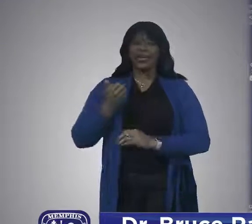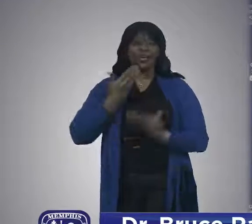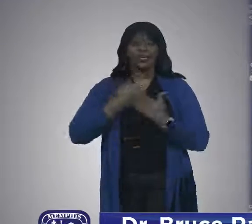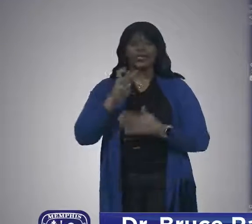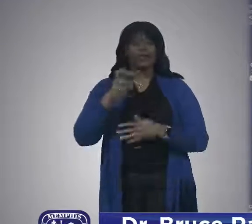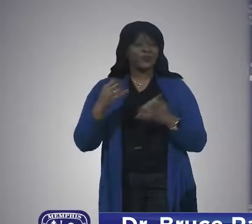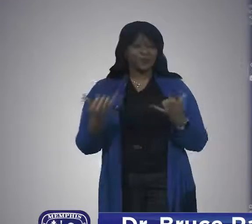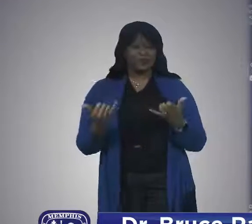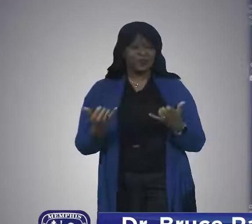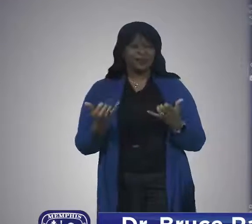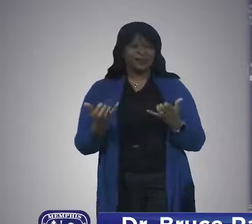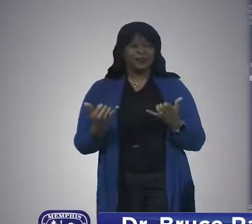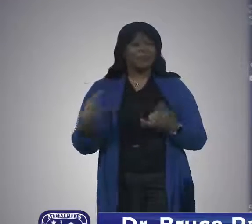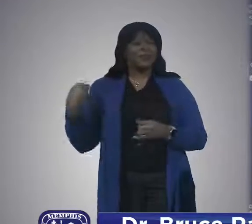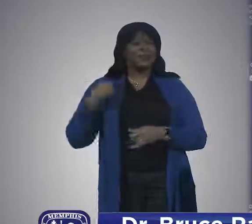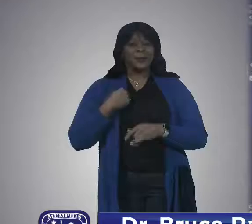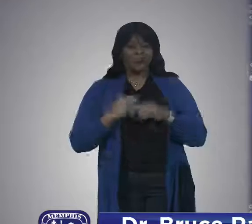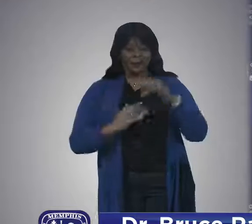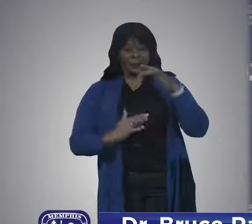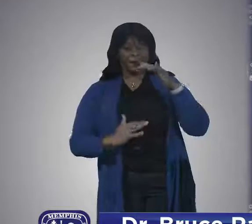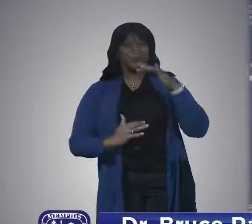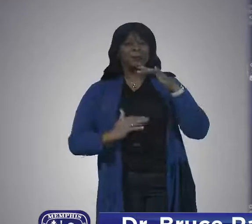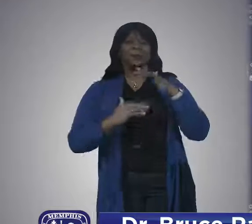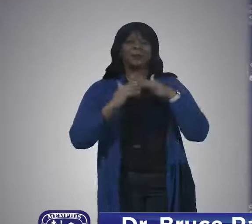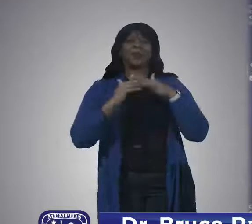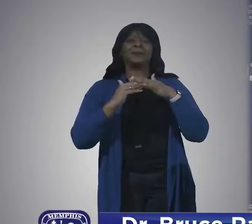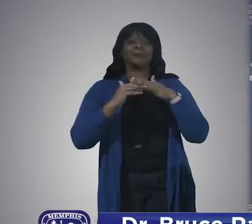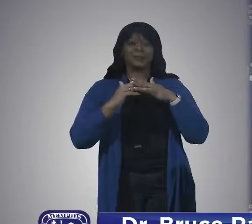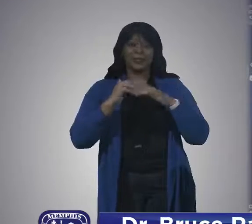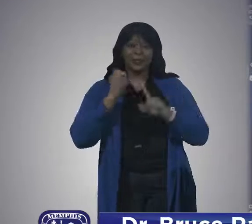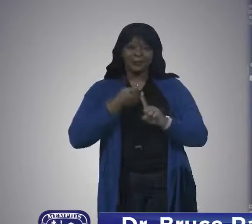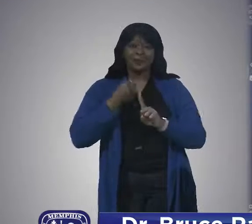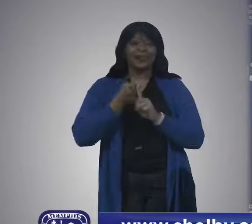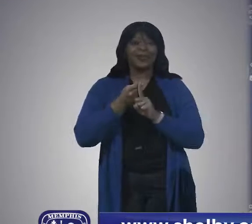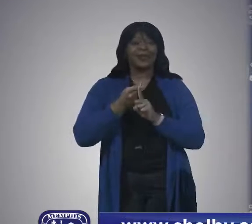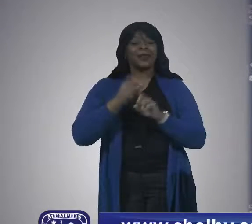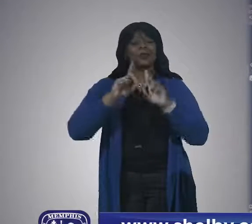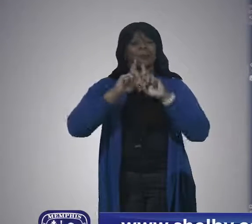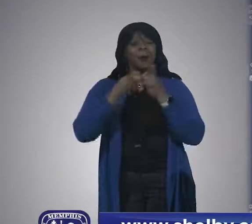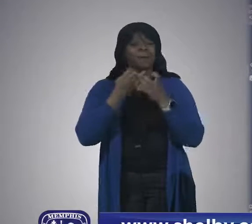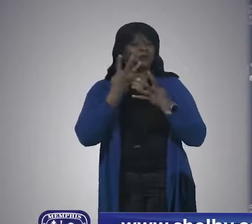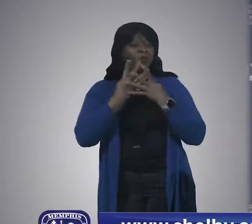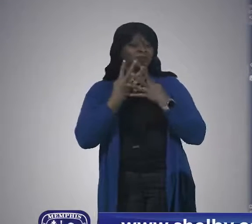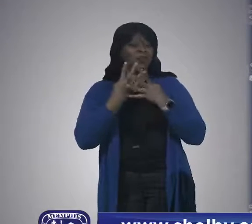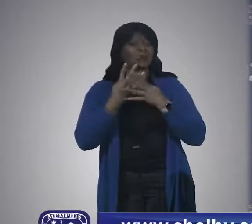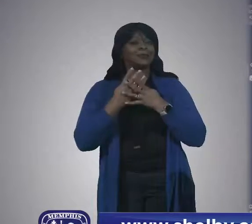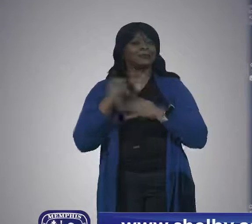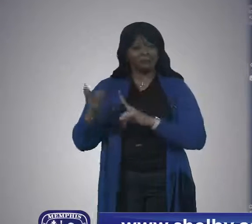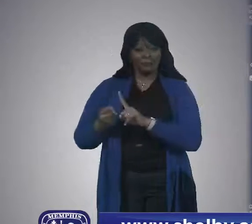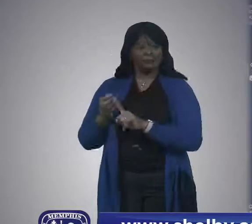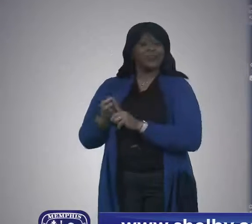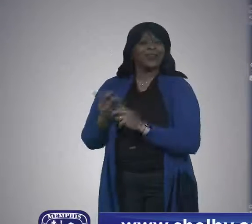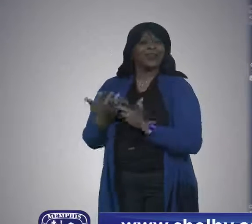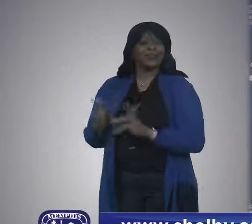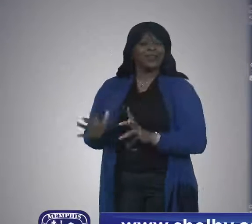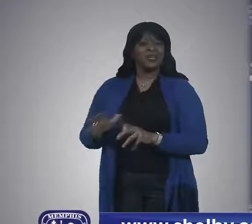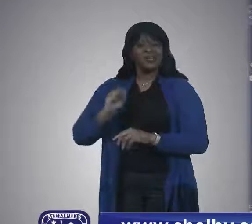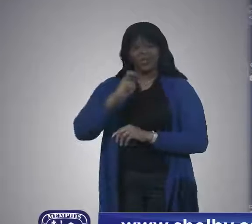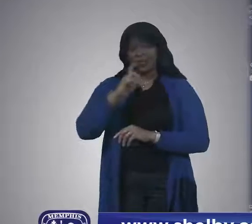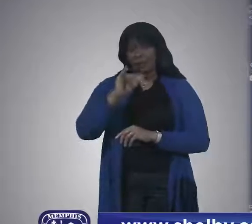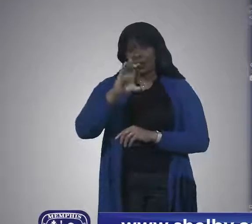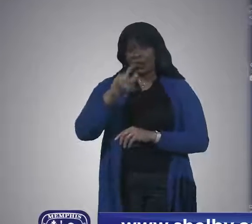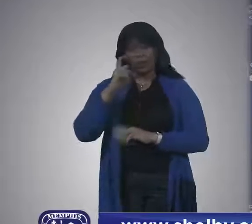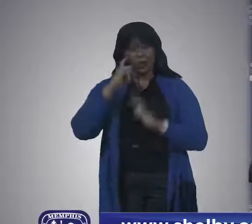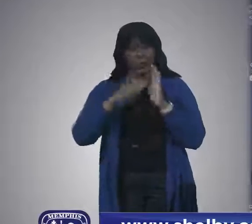news today is that we reached that landmark in the Department of Corrections. Shelby County, and I'm sure you